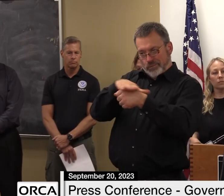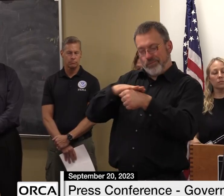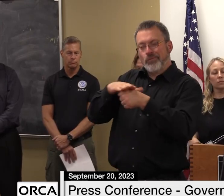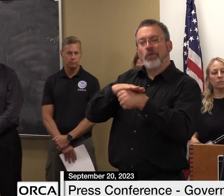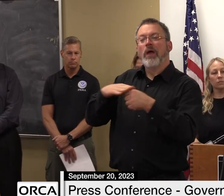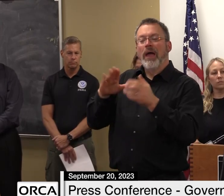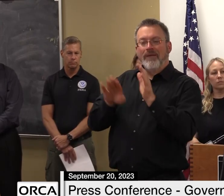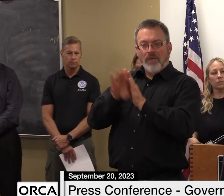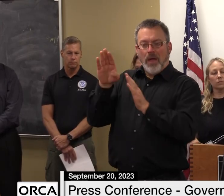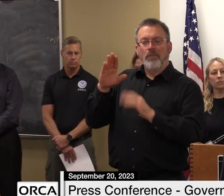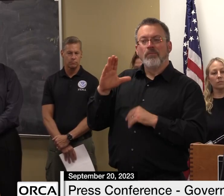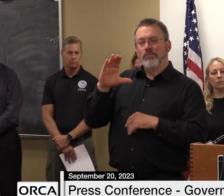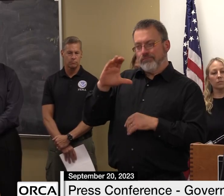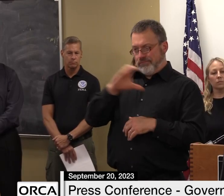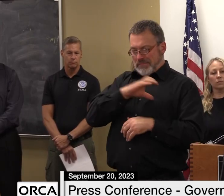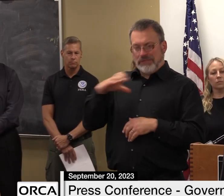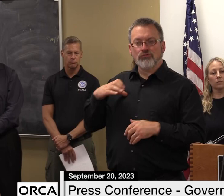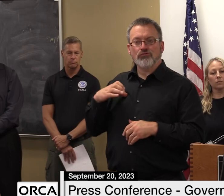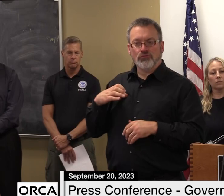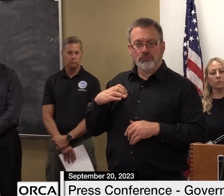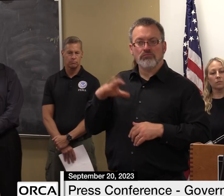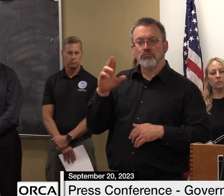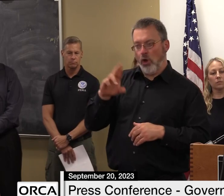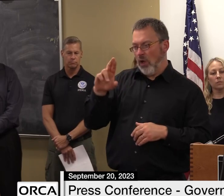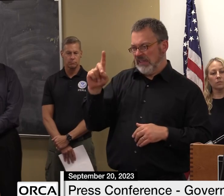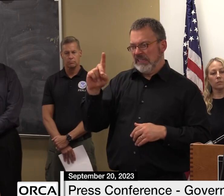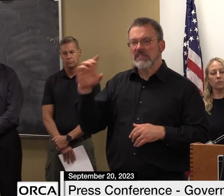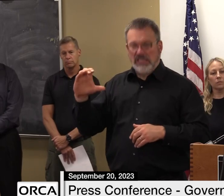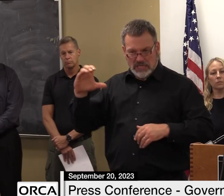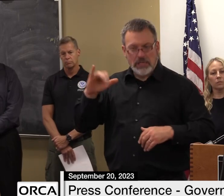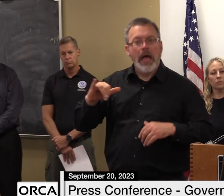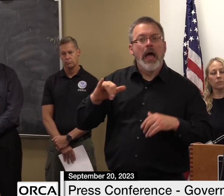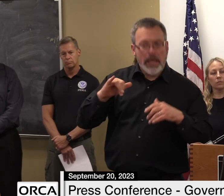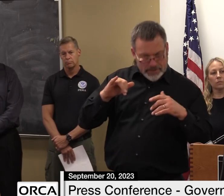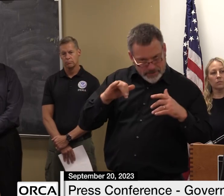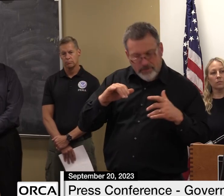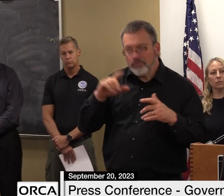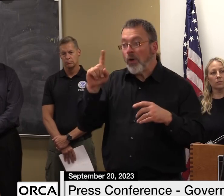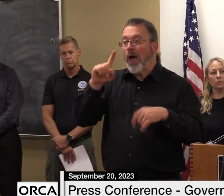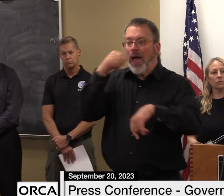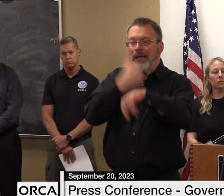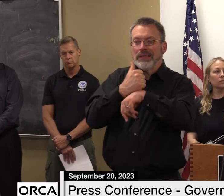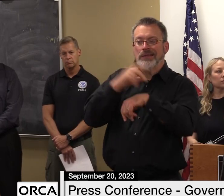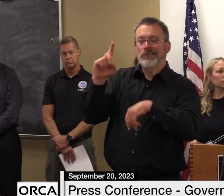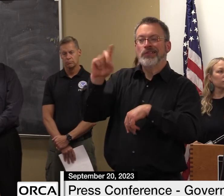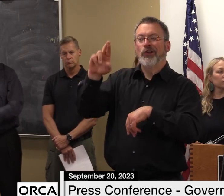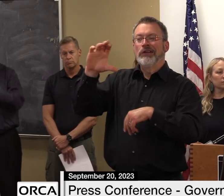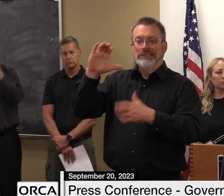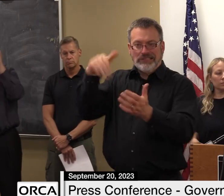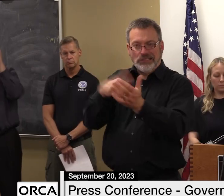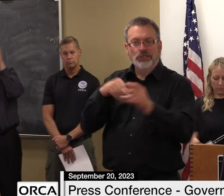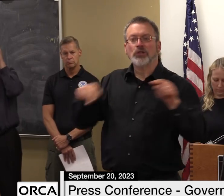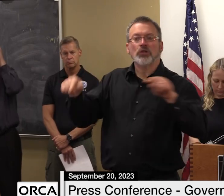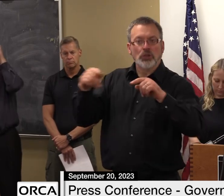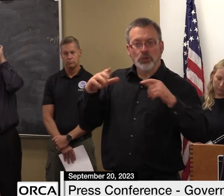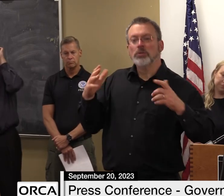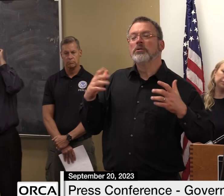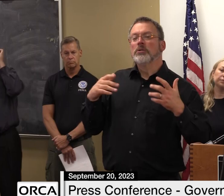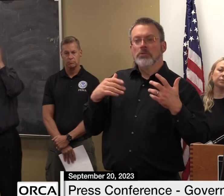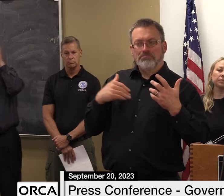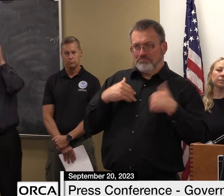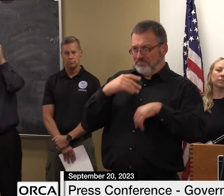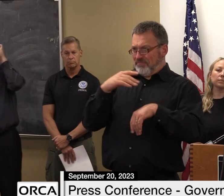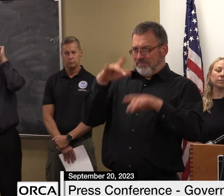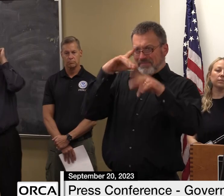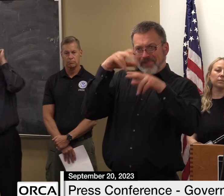side, they set up their own disaster center to actually submit applications, to arrange for